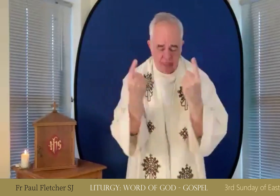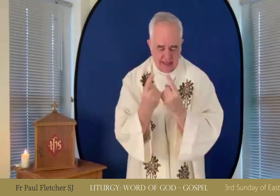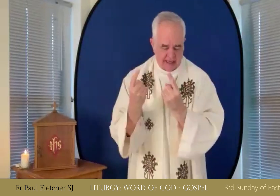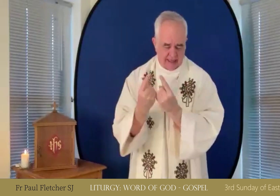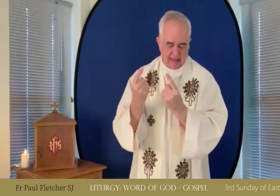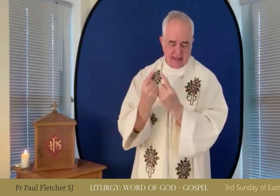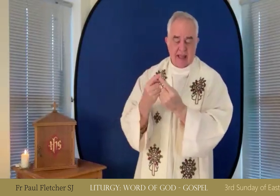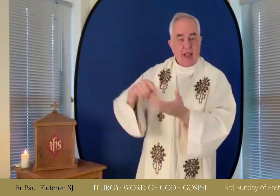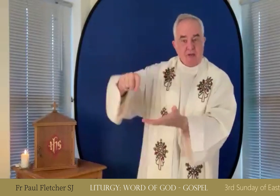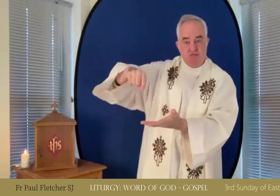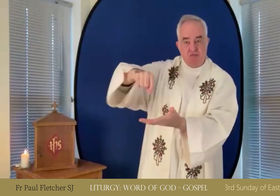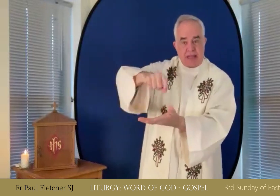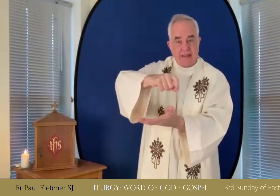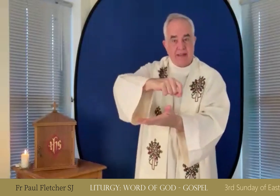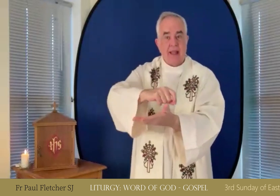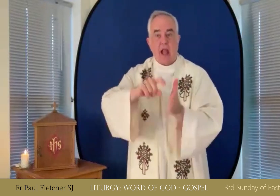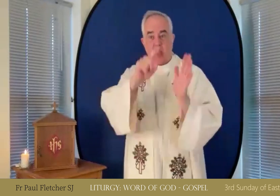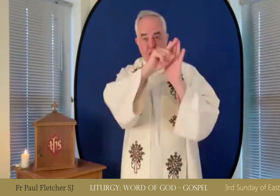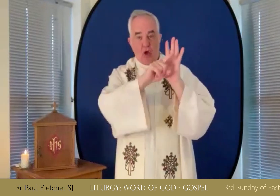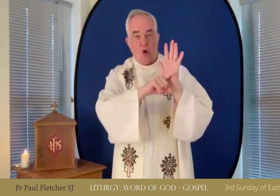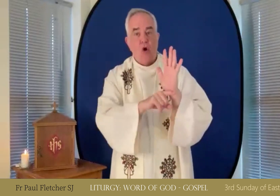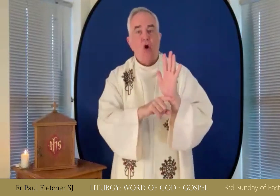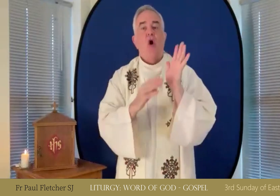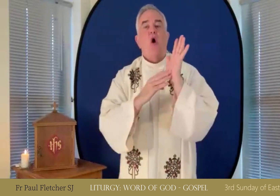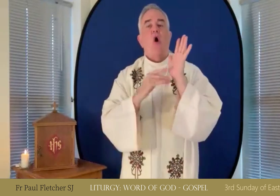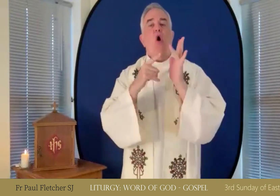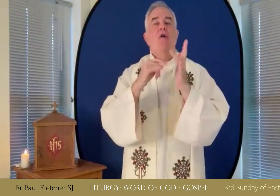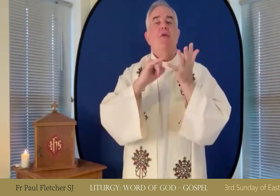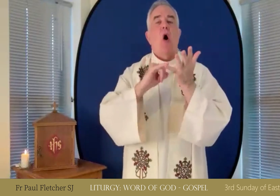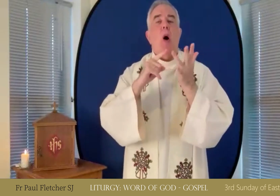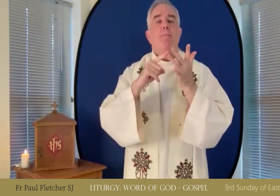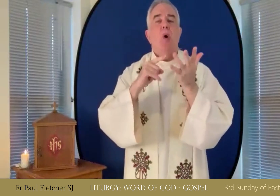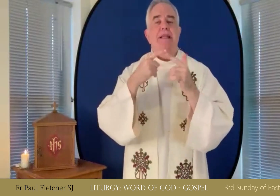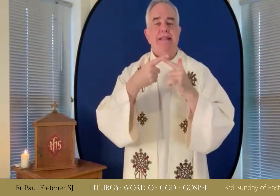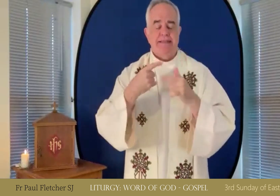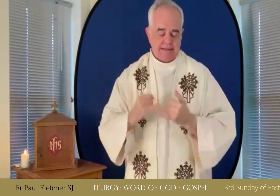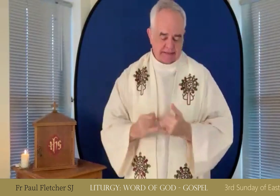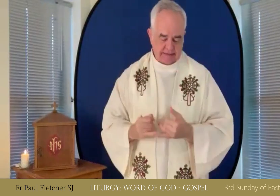everything written in the law of Moses